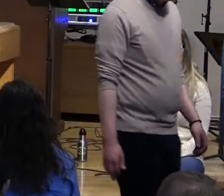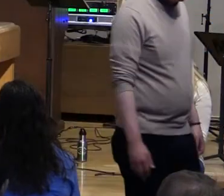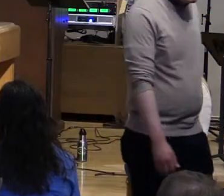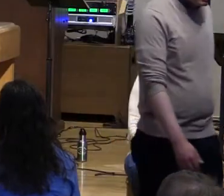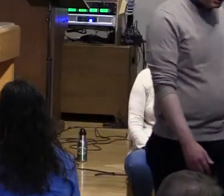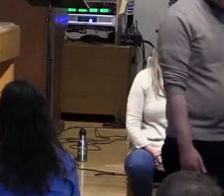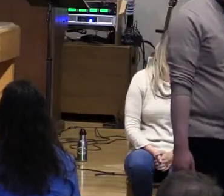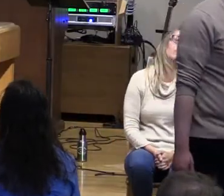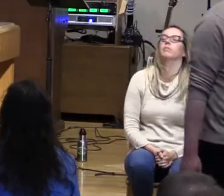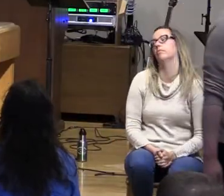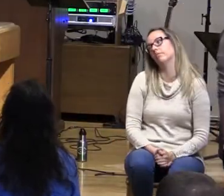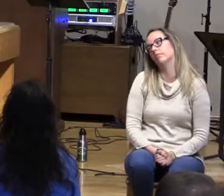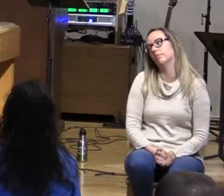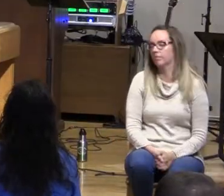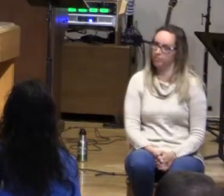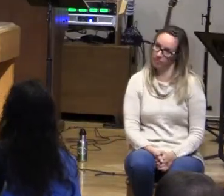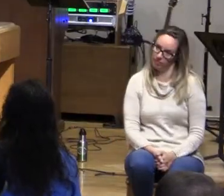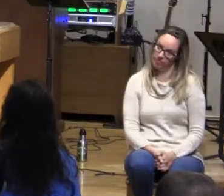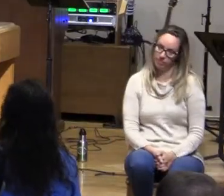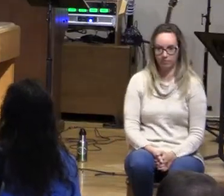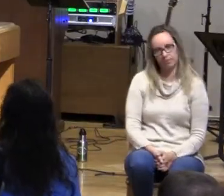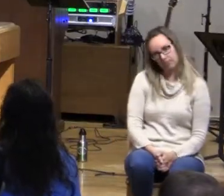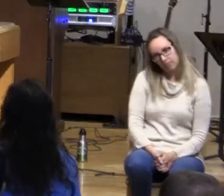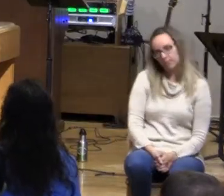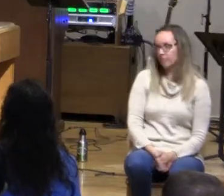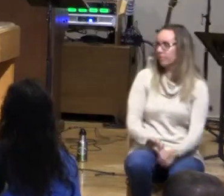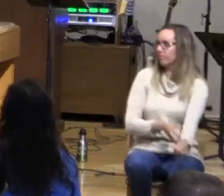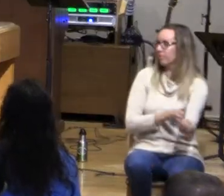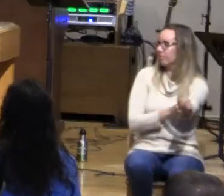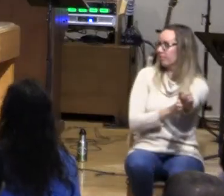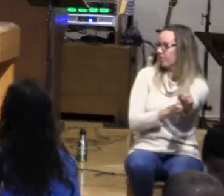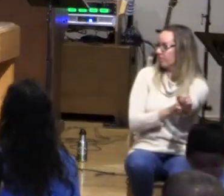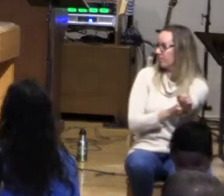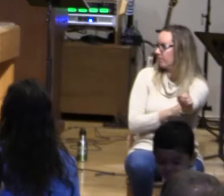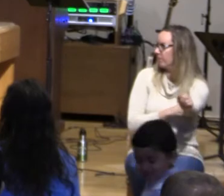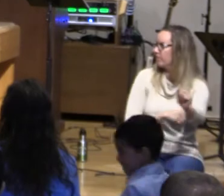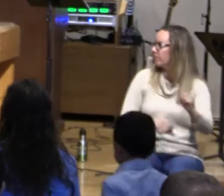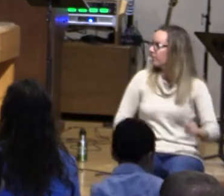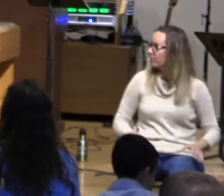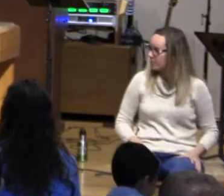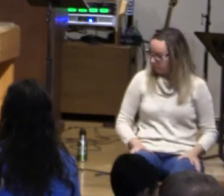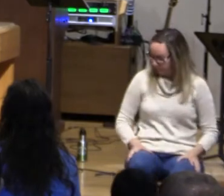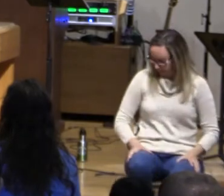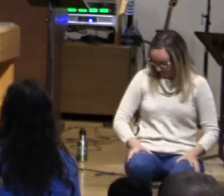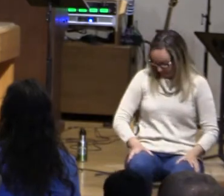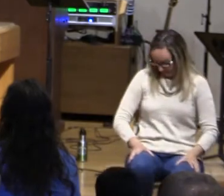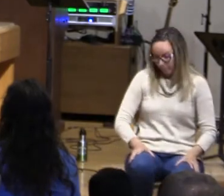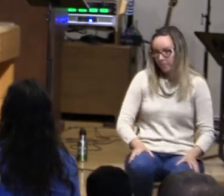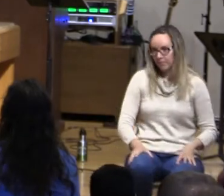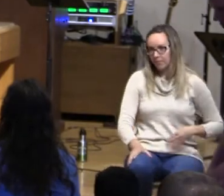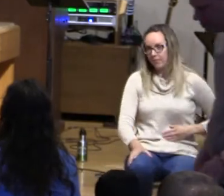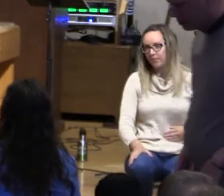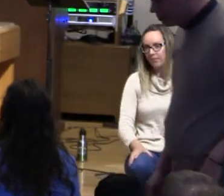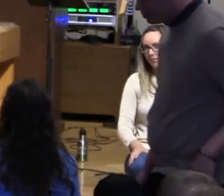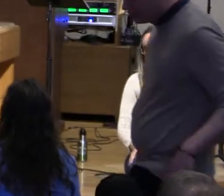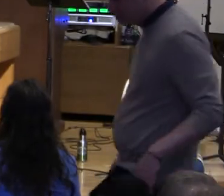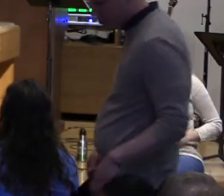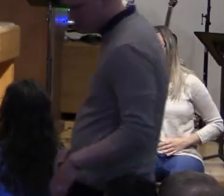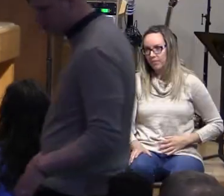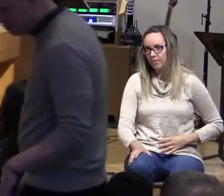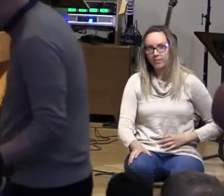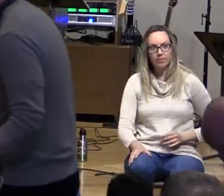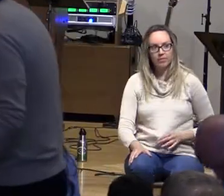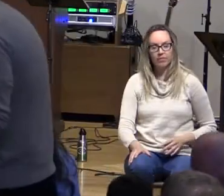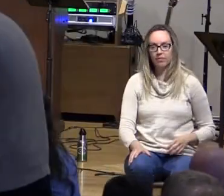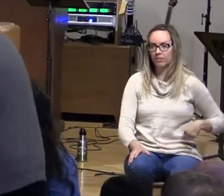Okay, Kip, are you ready? Yes. Kip has been worshiping with us for a few weeks now, and he told me he wants to be blessed